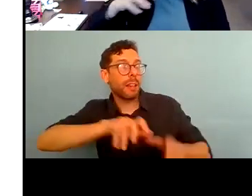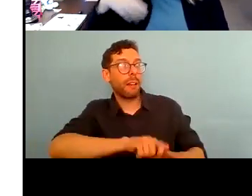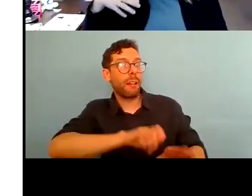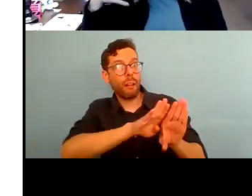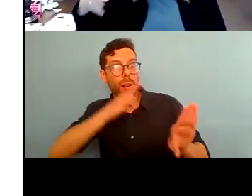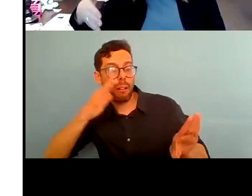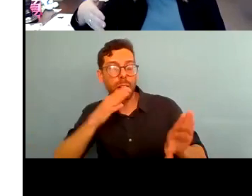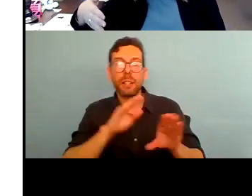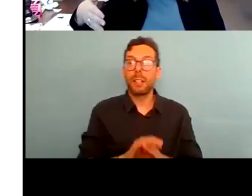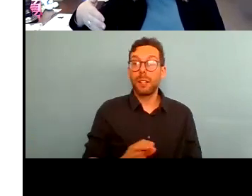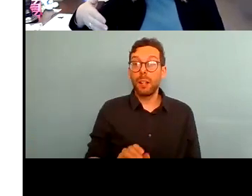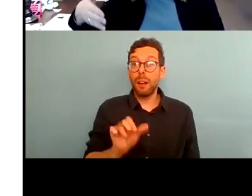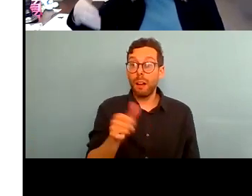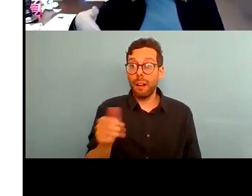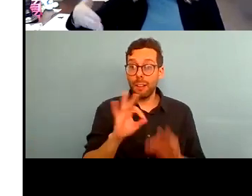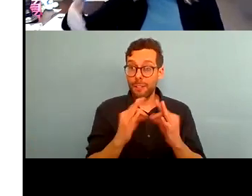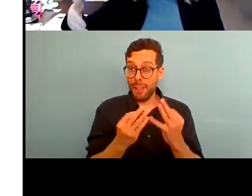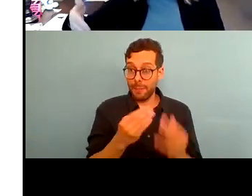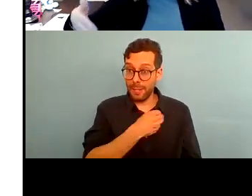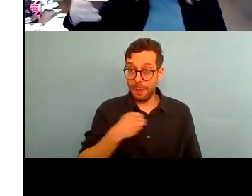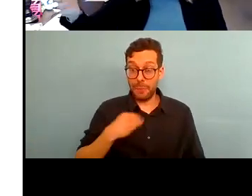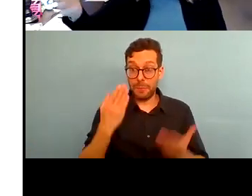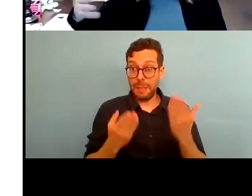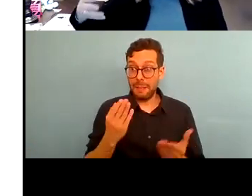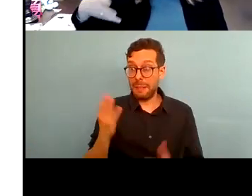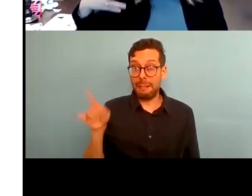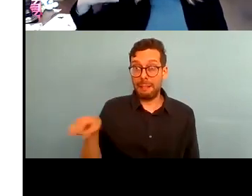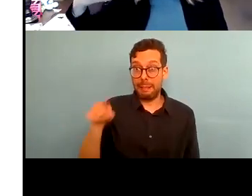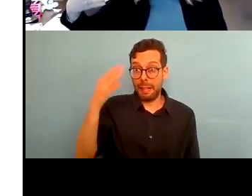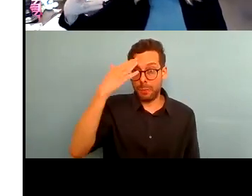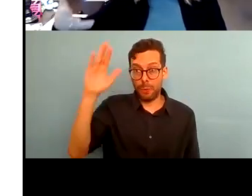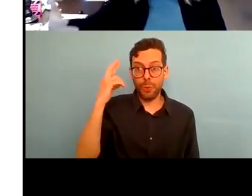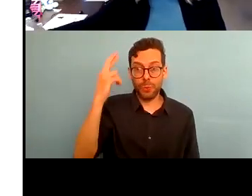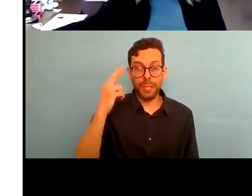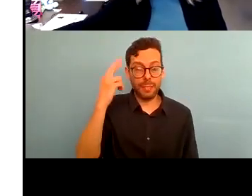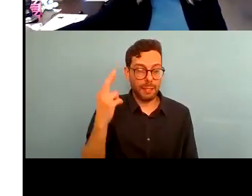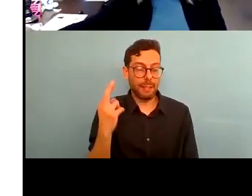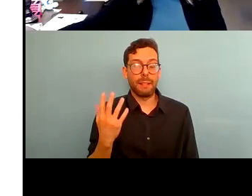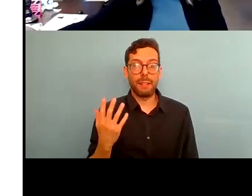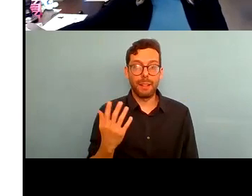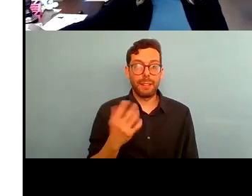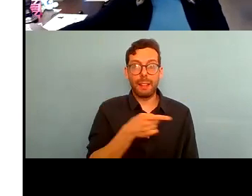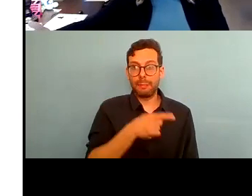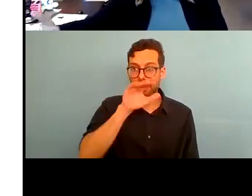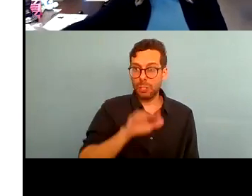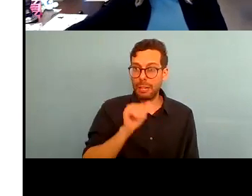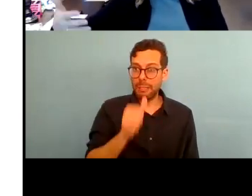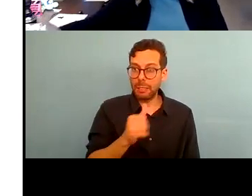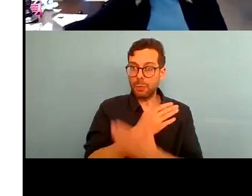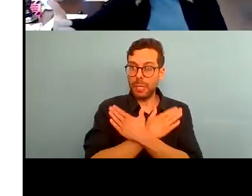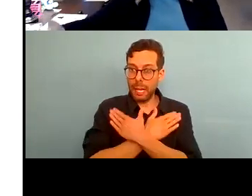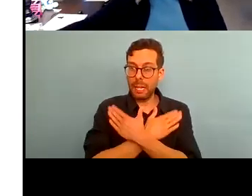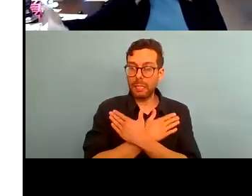members aren't even aware that that's the reason that child isn't, finally relaxing to go to bed